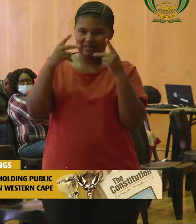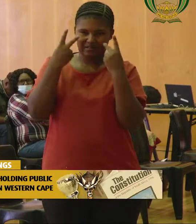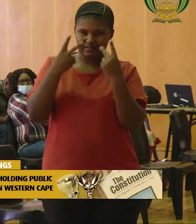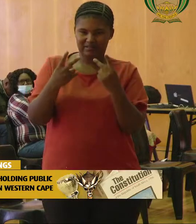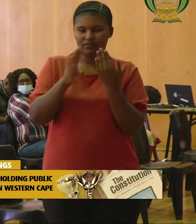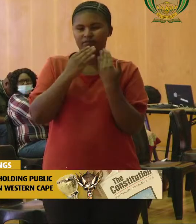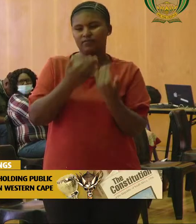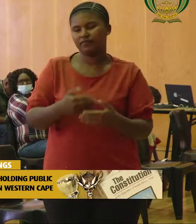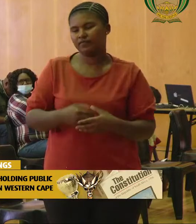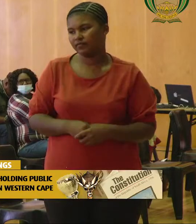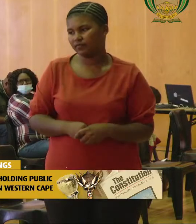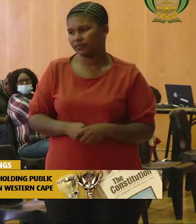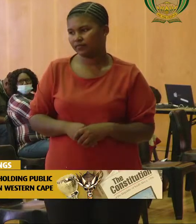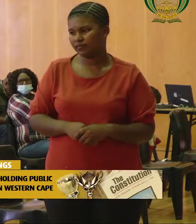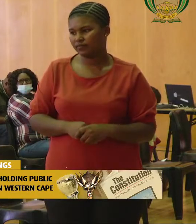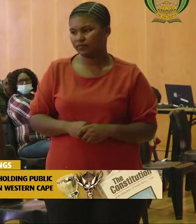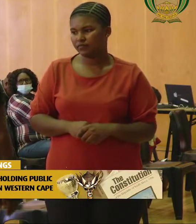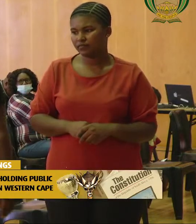Nkosi.